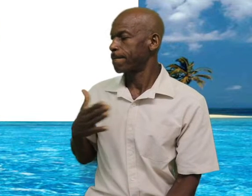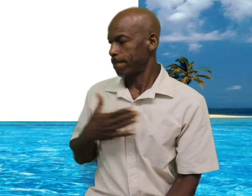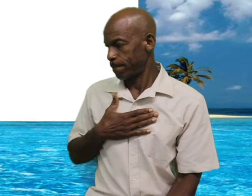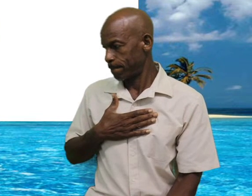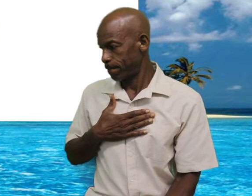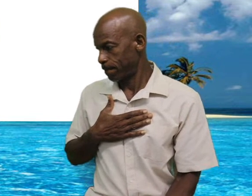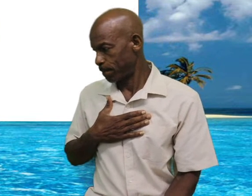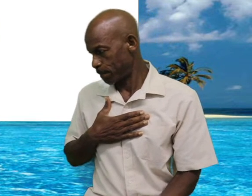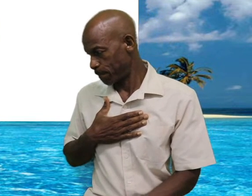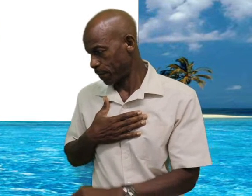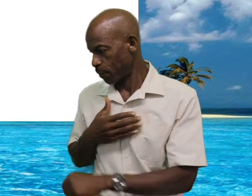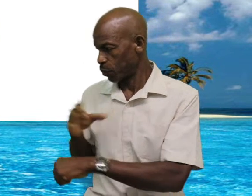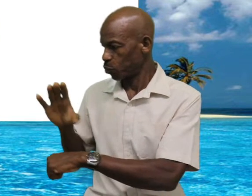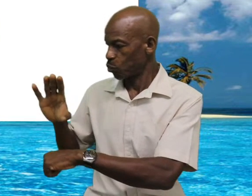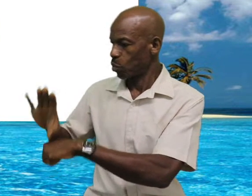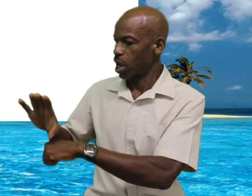church,